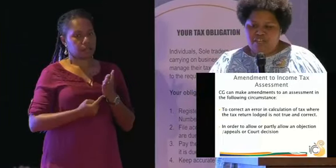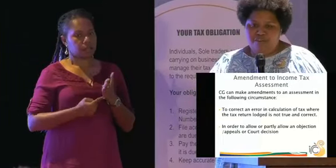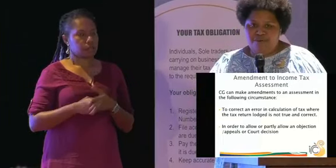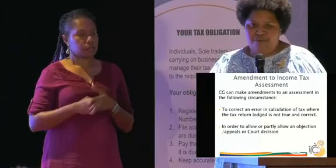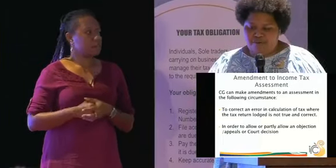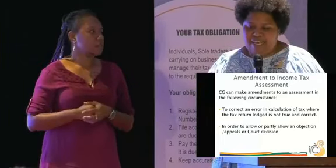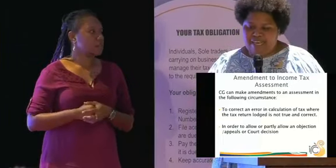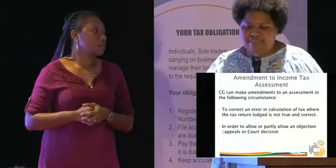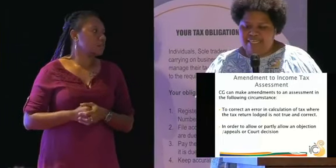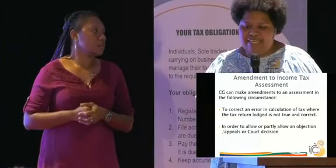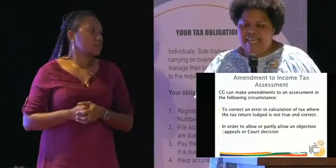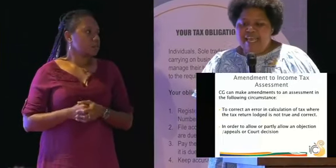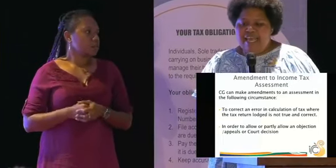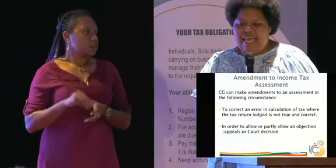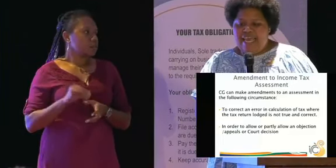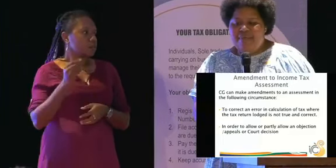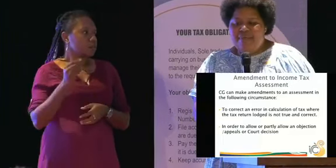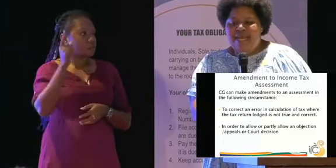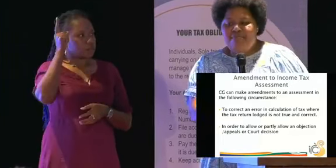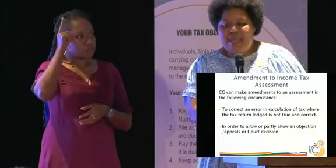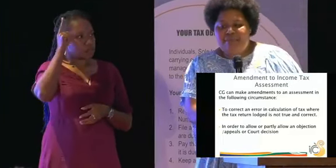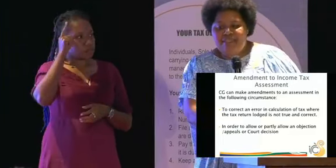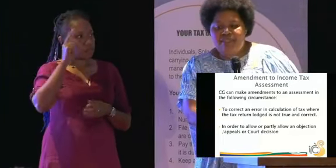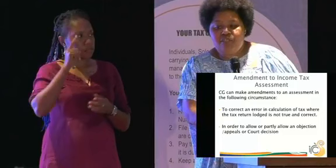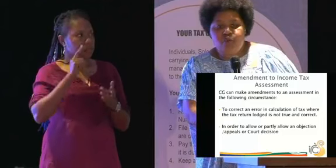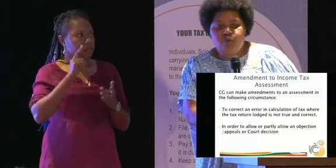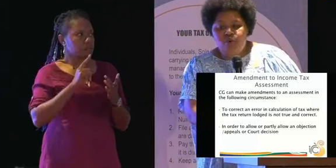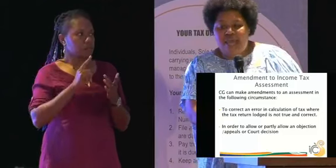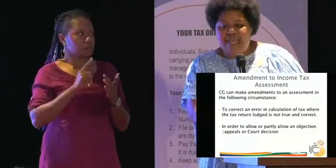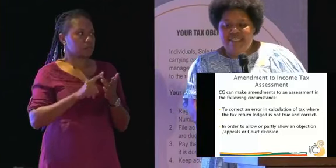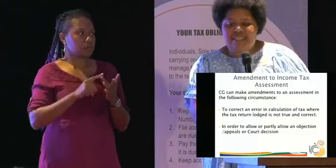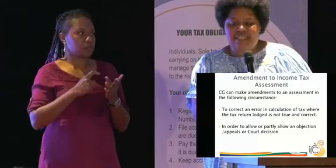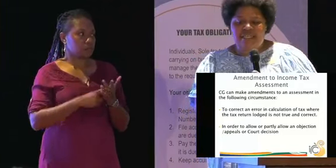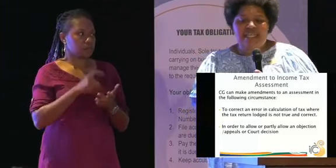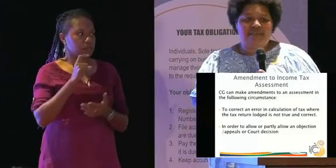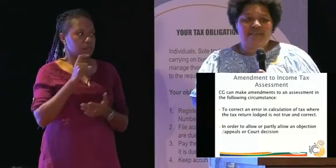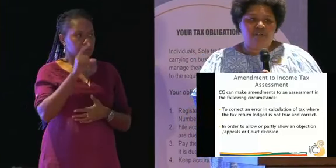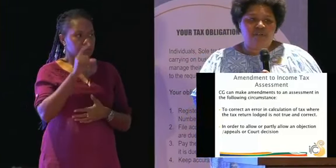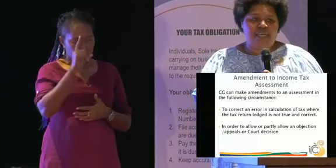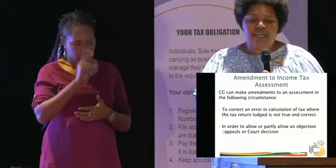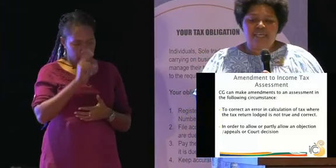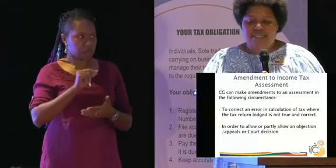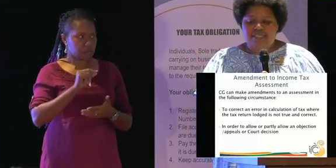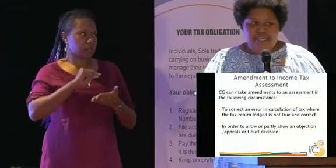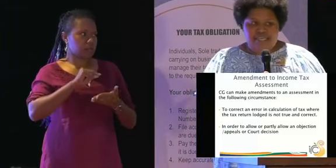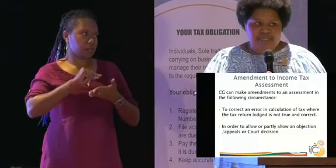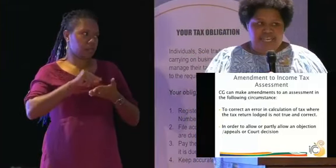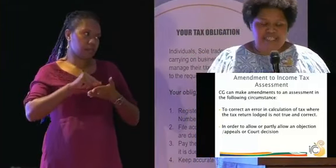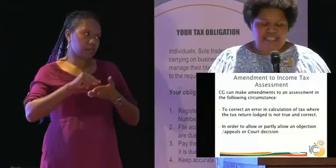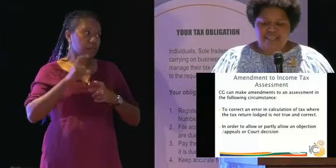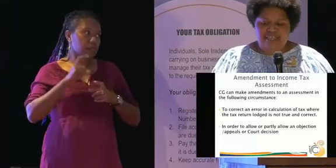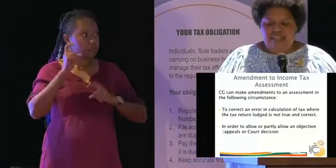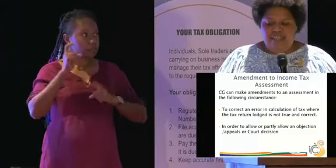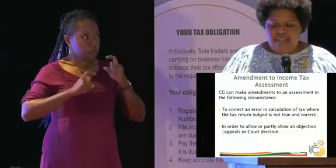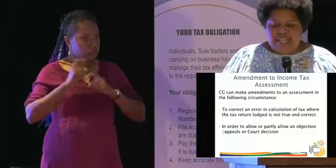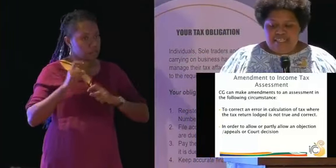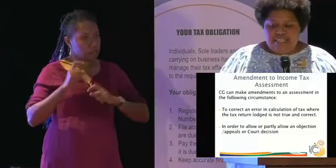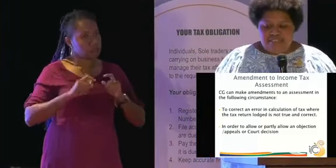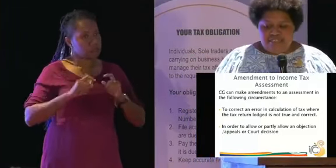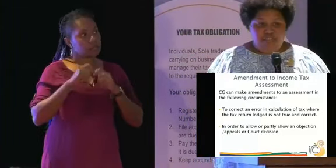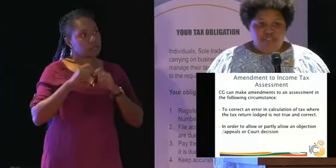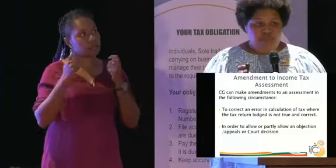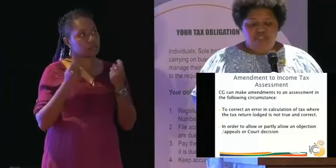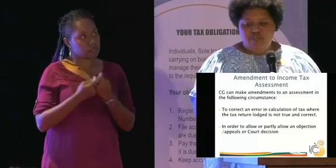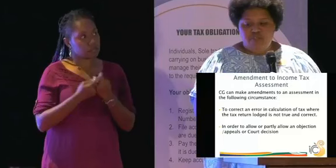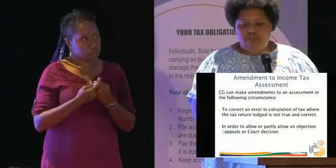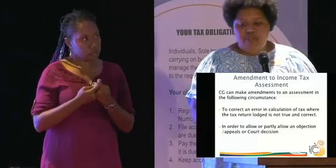Commissioner General or the IRC can make amendments to an assessment in the following circumstance. That is